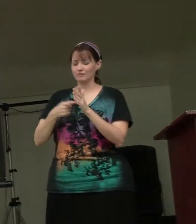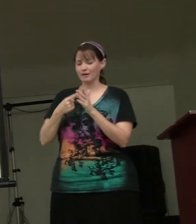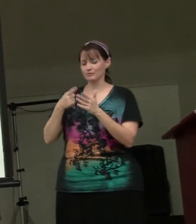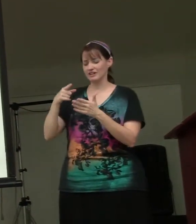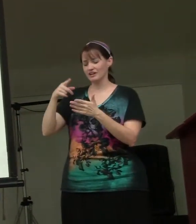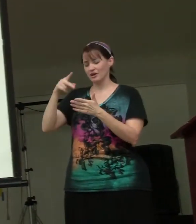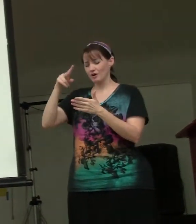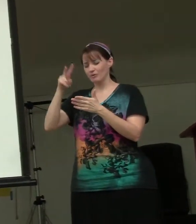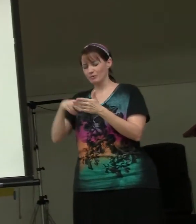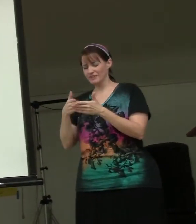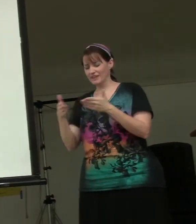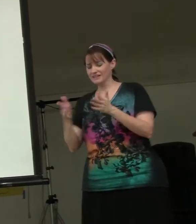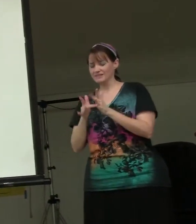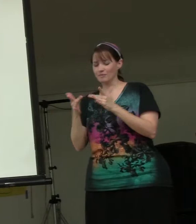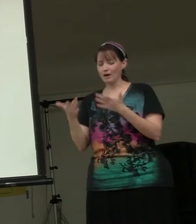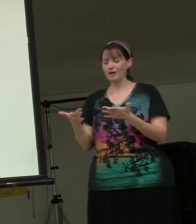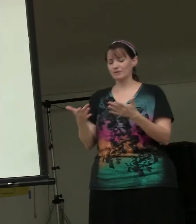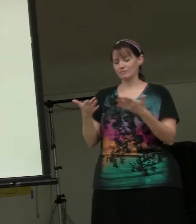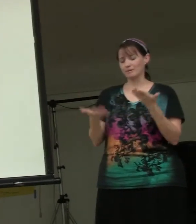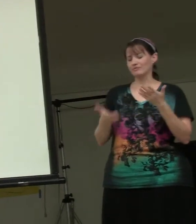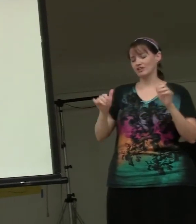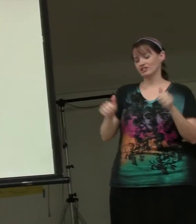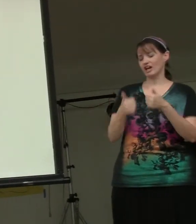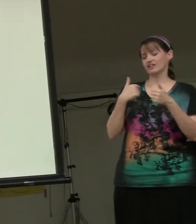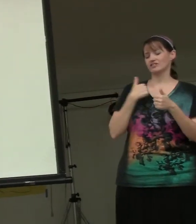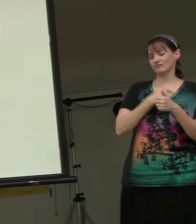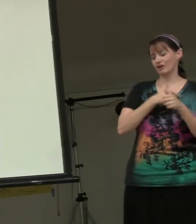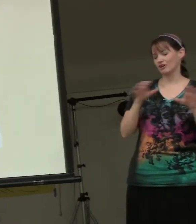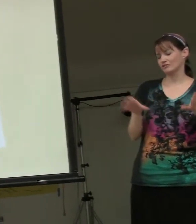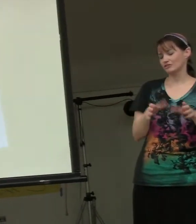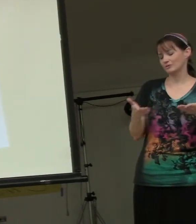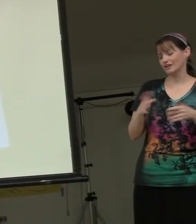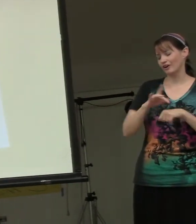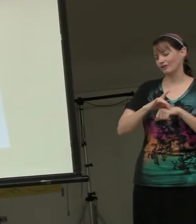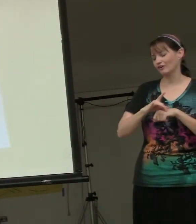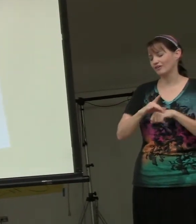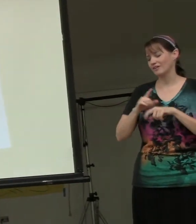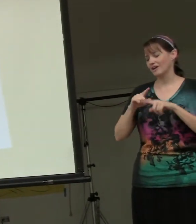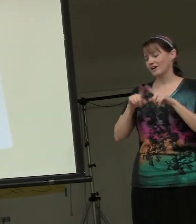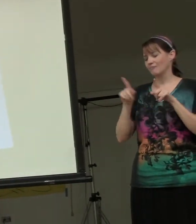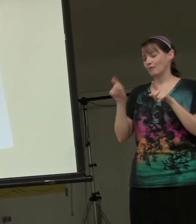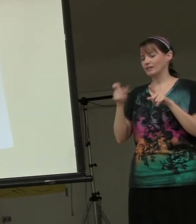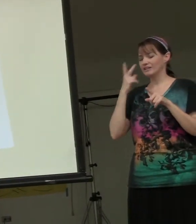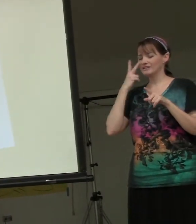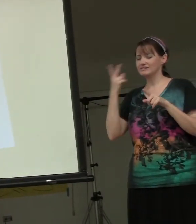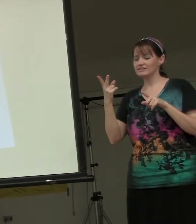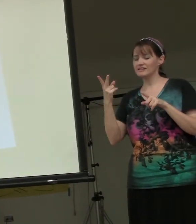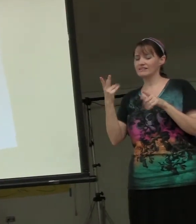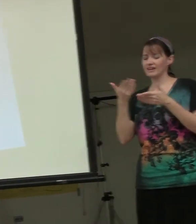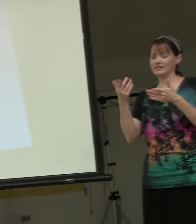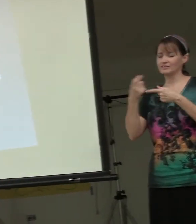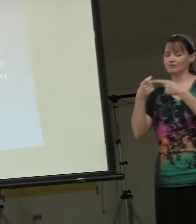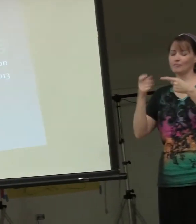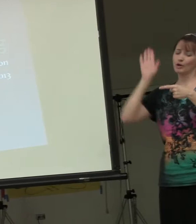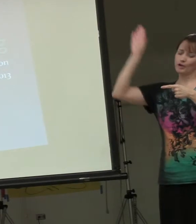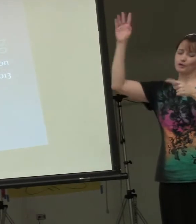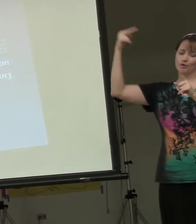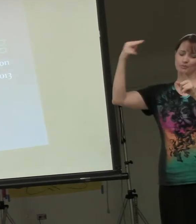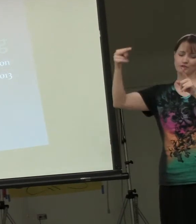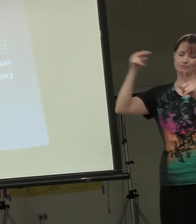Sometimes we read things in the Bible that may be very challenging for us to do in our heart, but we need to see things from your